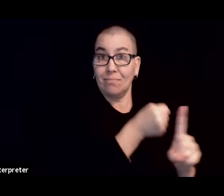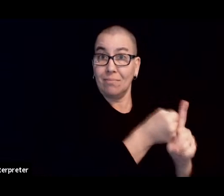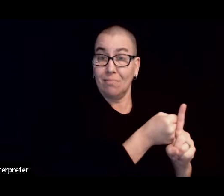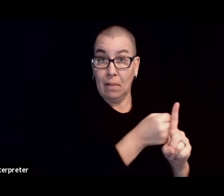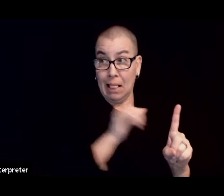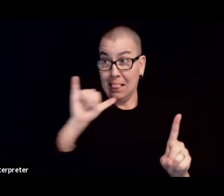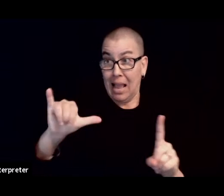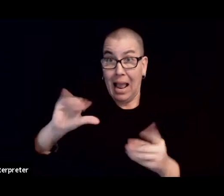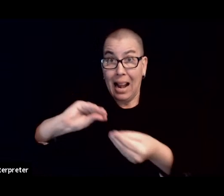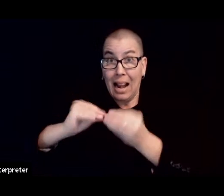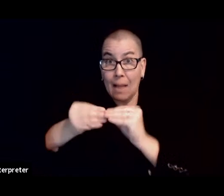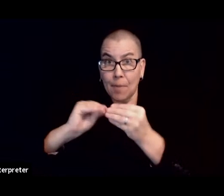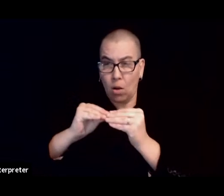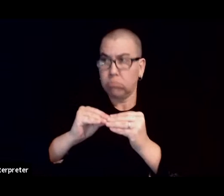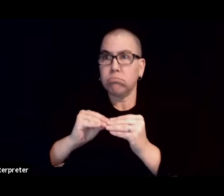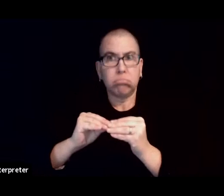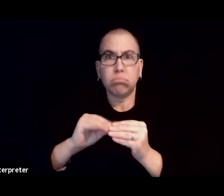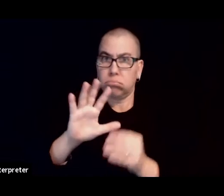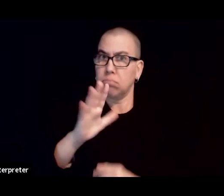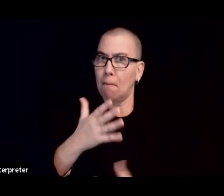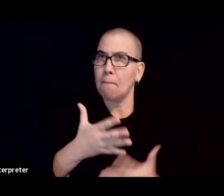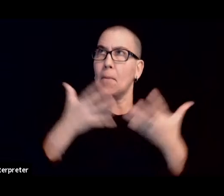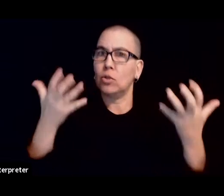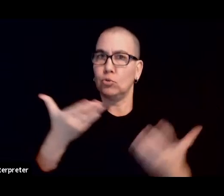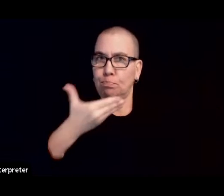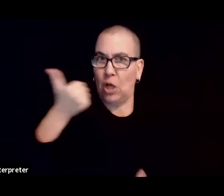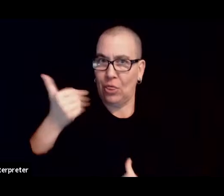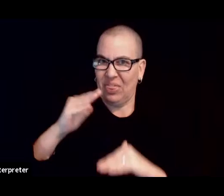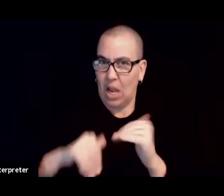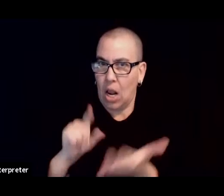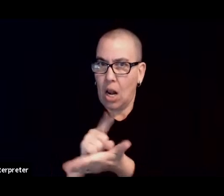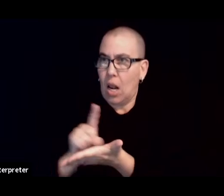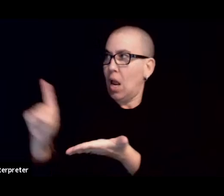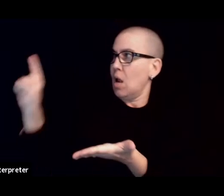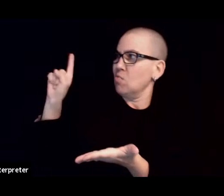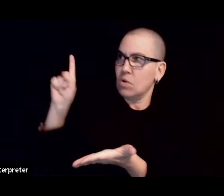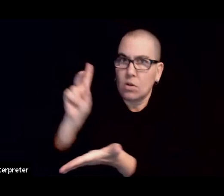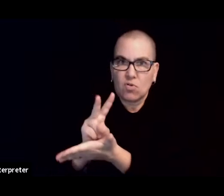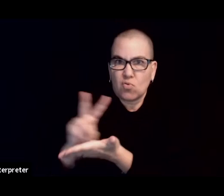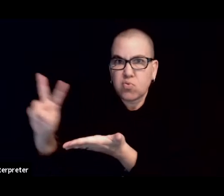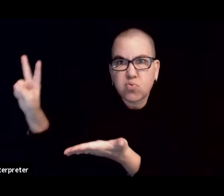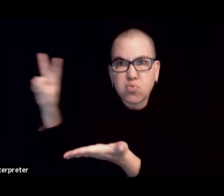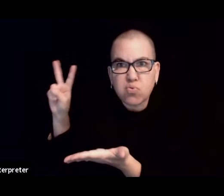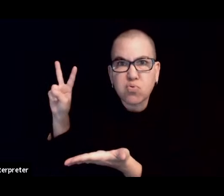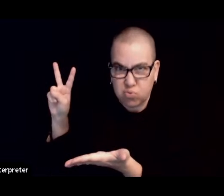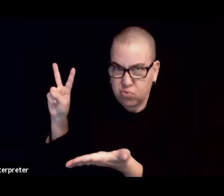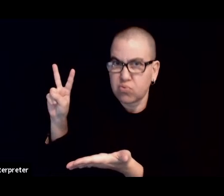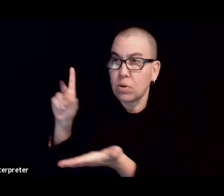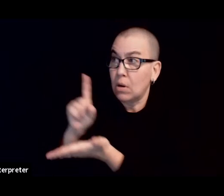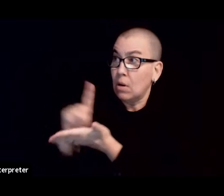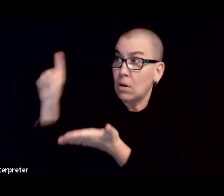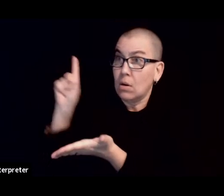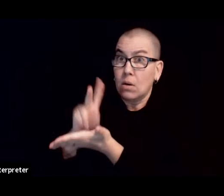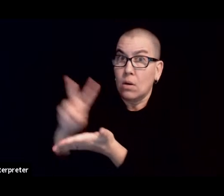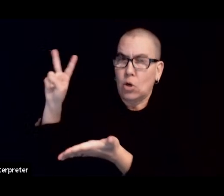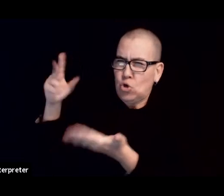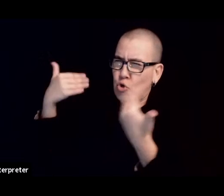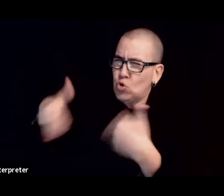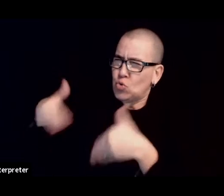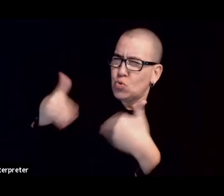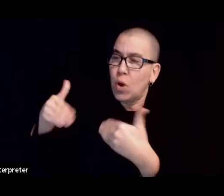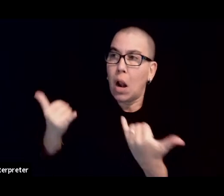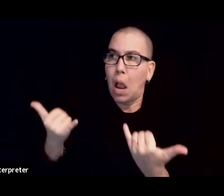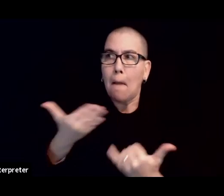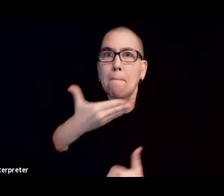where it was at the top of the last peak earlier in November, it's still quite far above the state